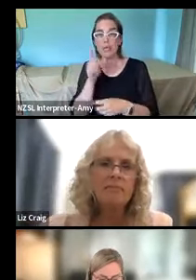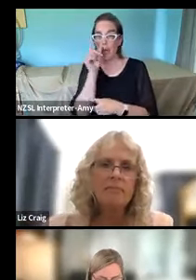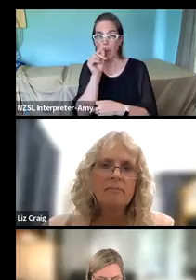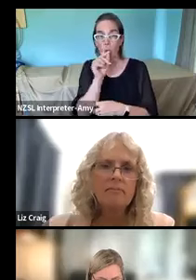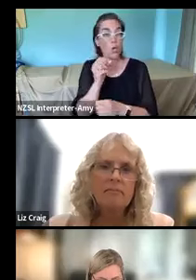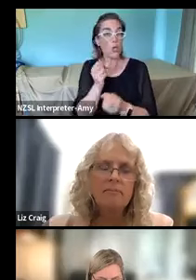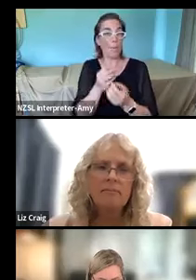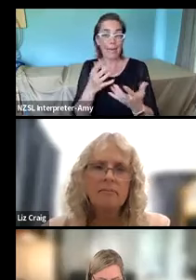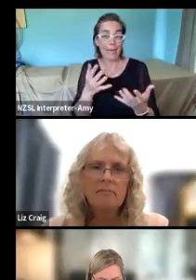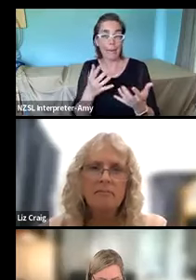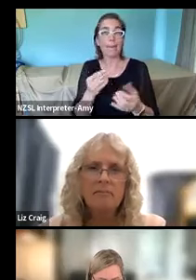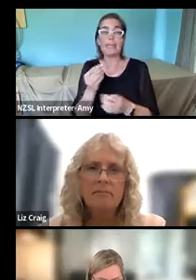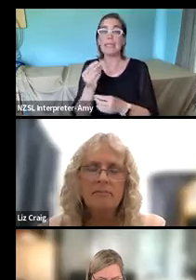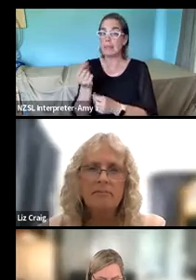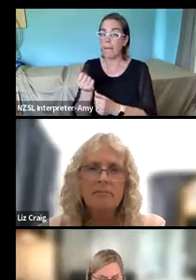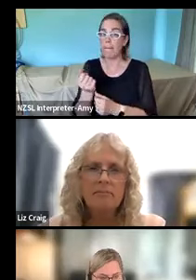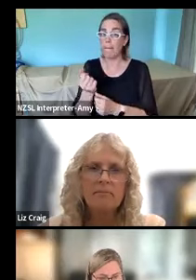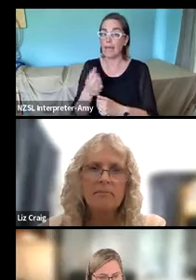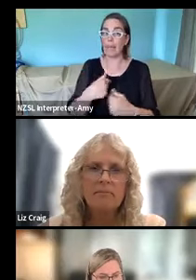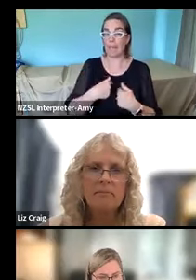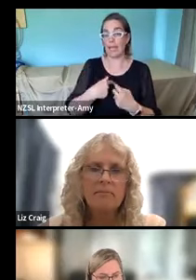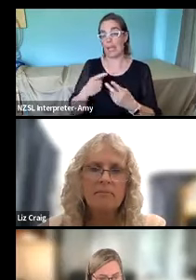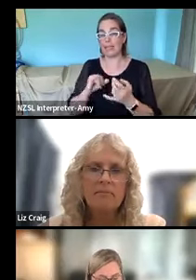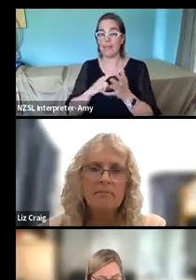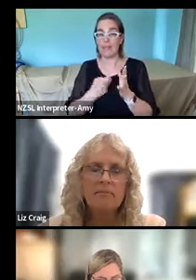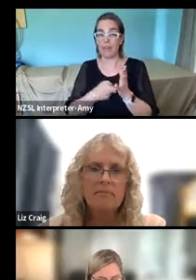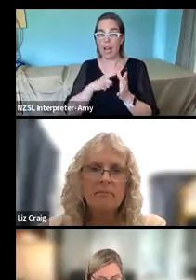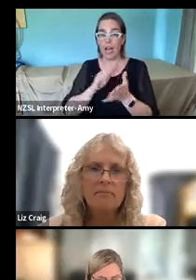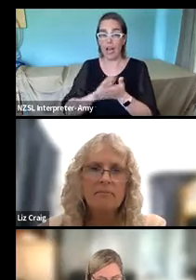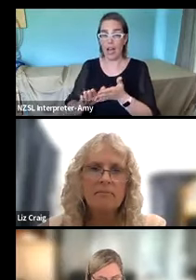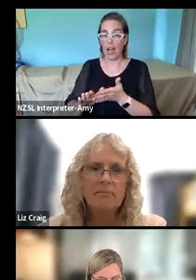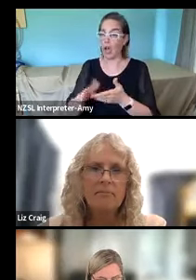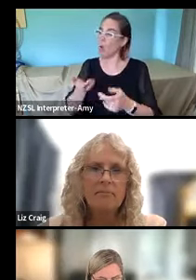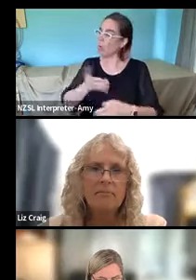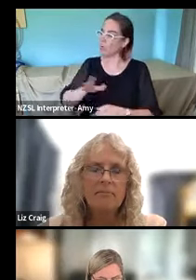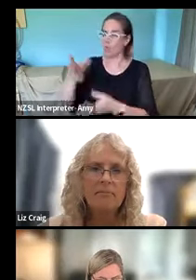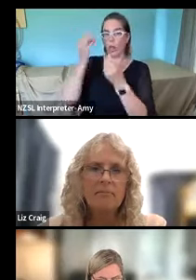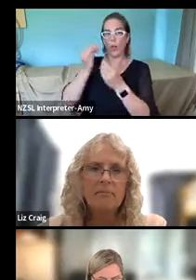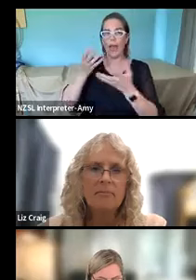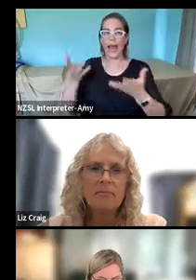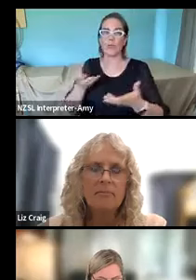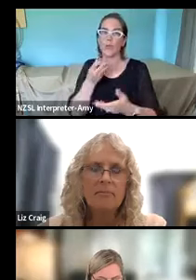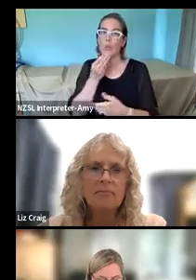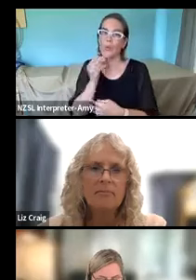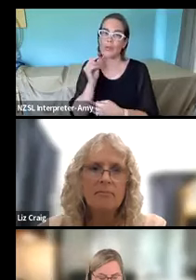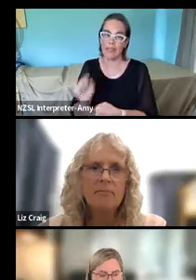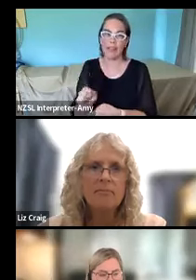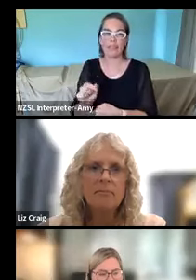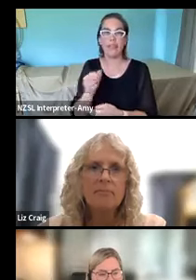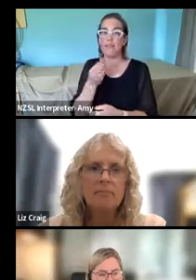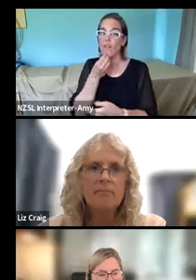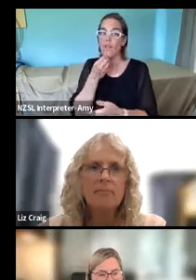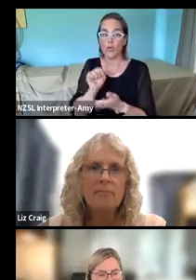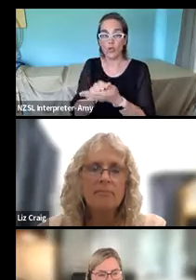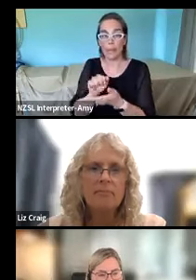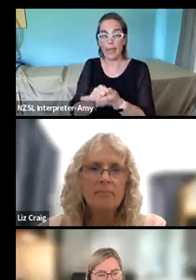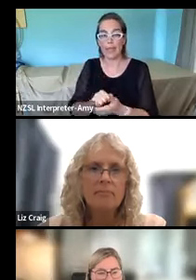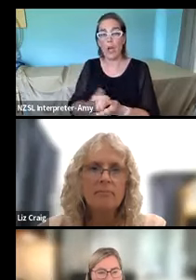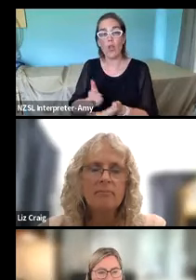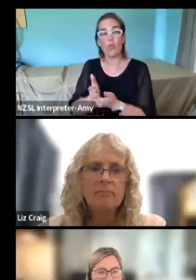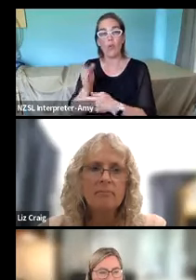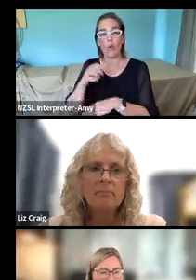them, but like me and Sarah and Tony, we all want to learn how to use our own food cards to do food shopping through